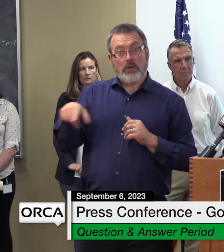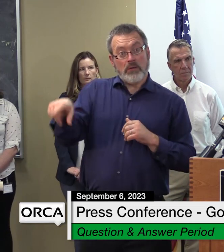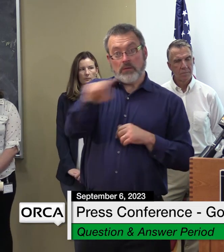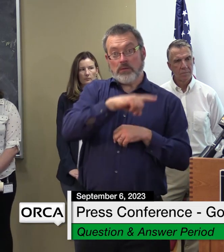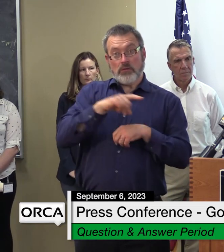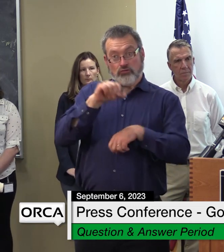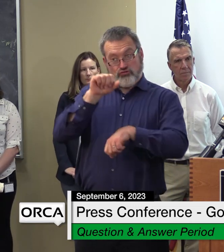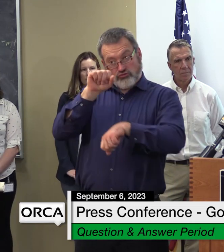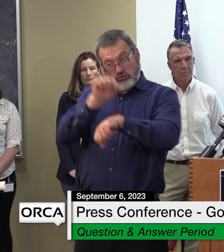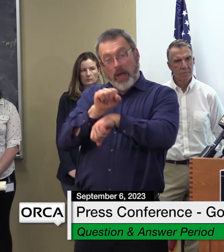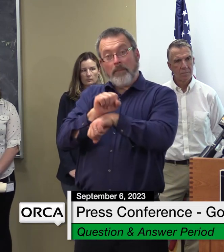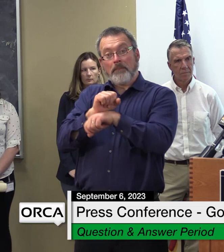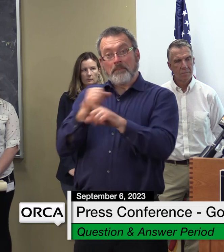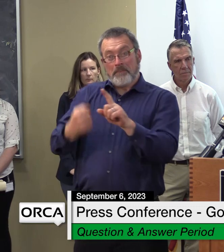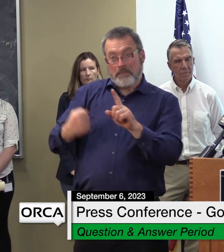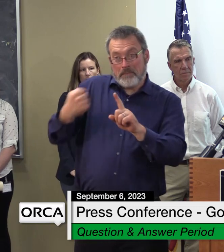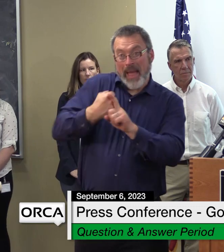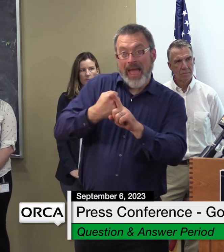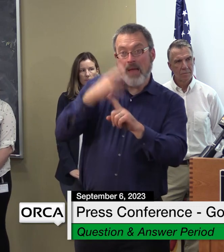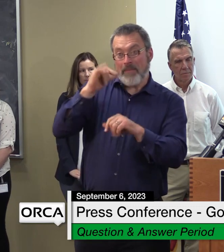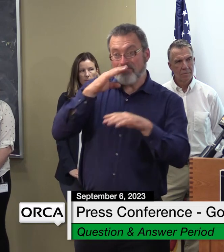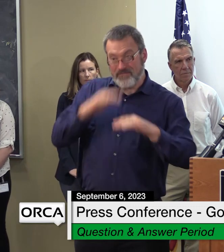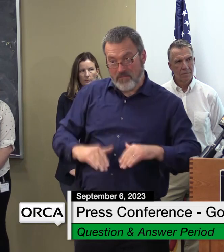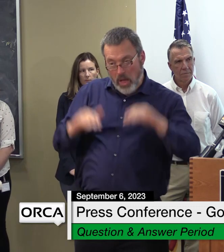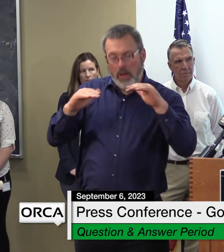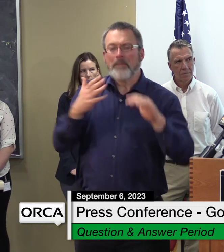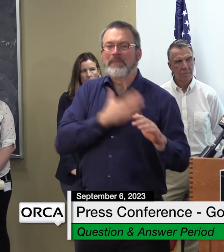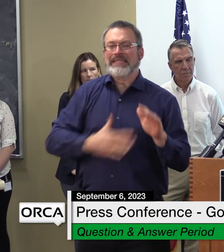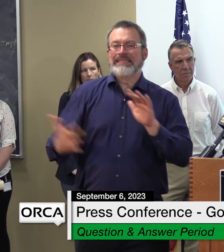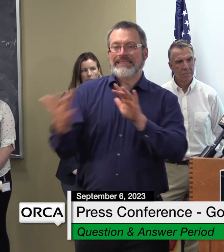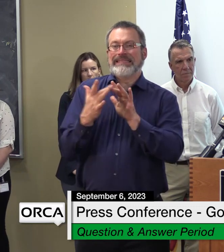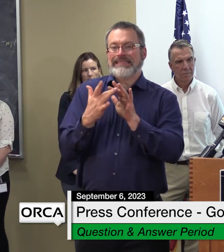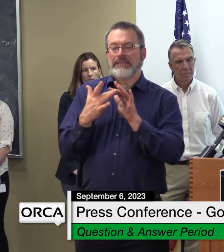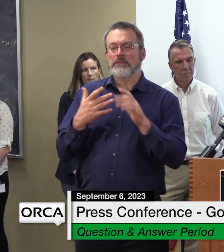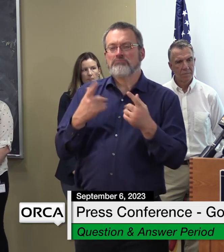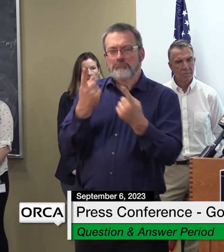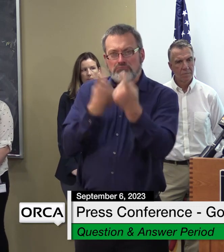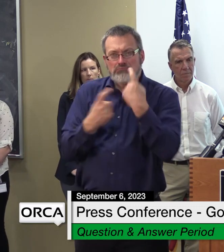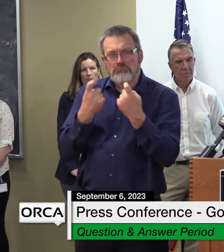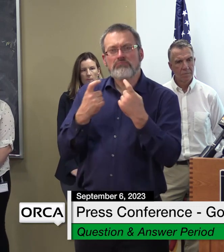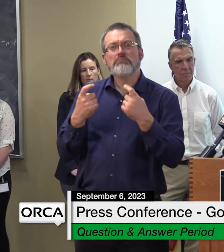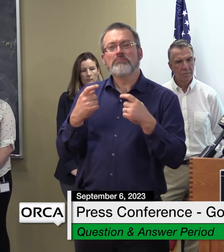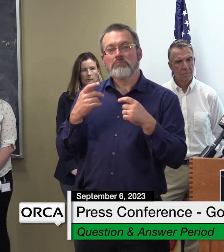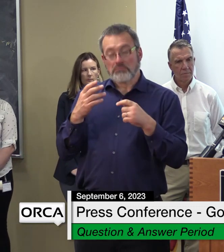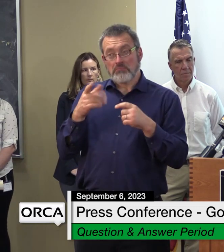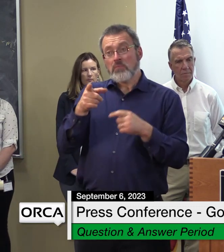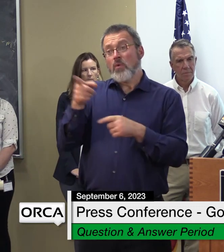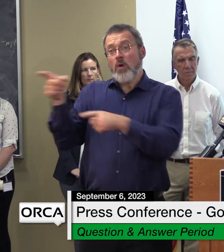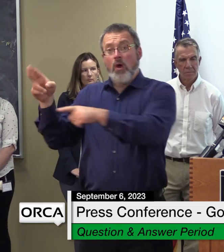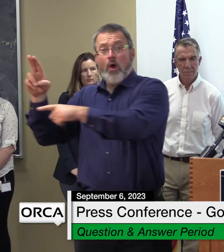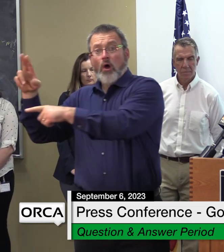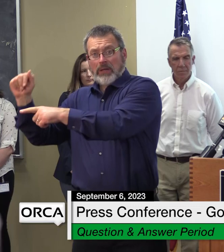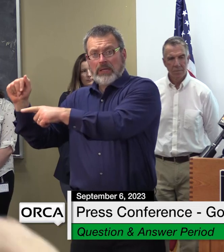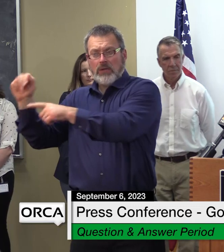they should contact the department. If they have questions or have questions about regular unemployment or disaster unemployment, they can call our